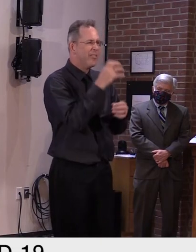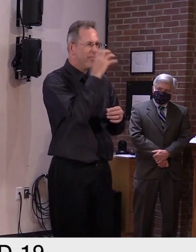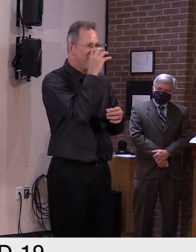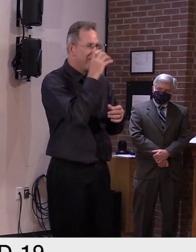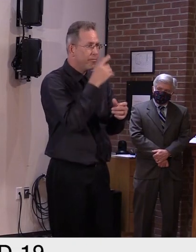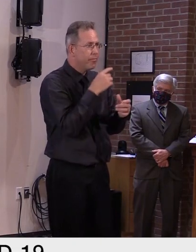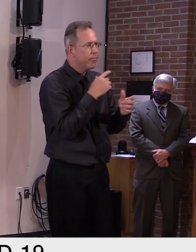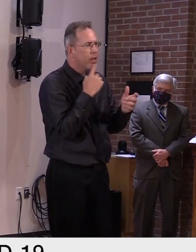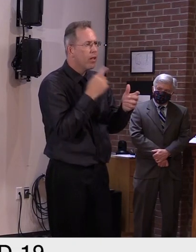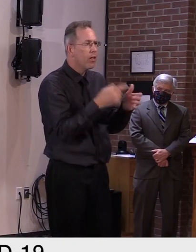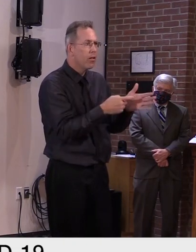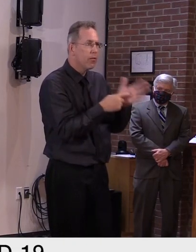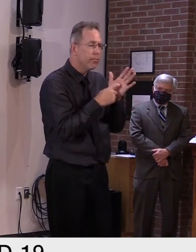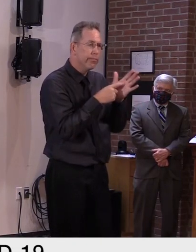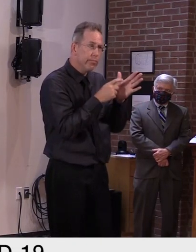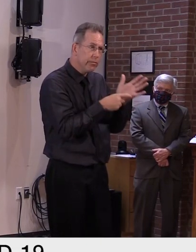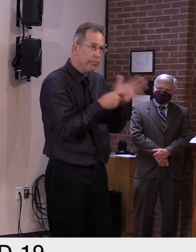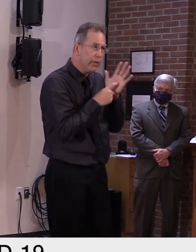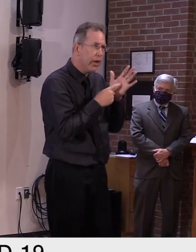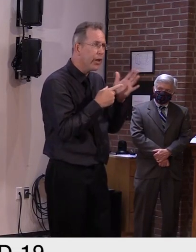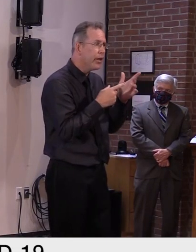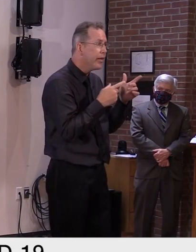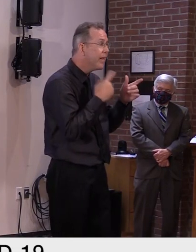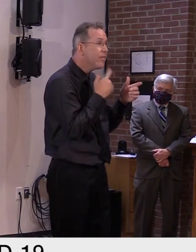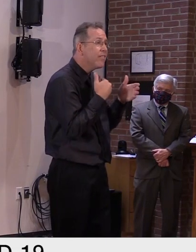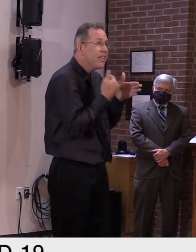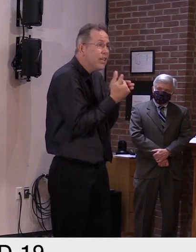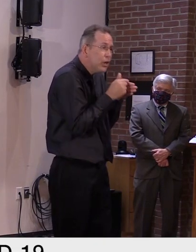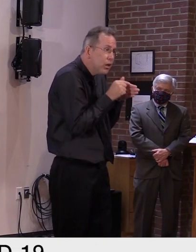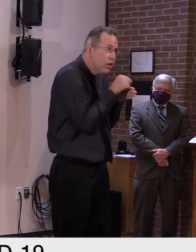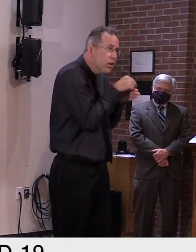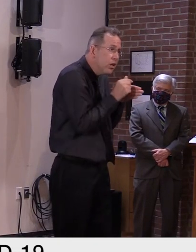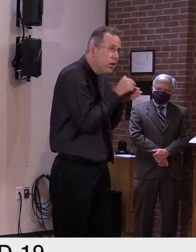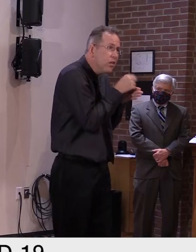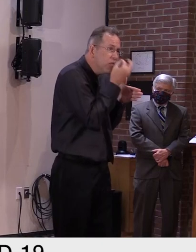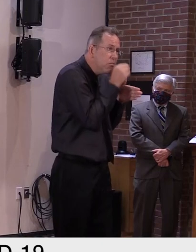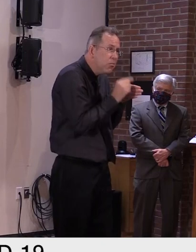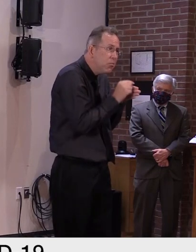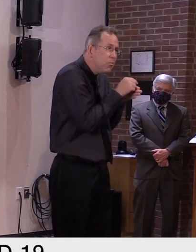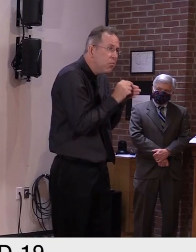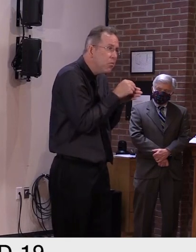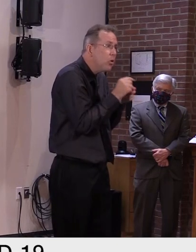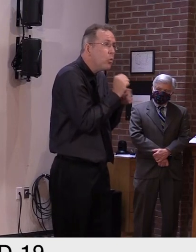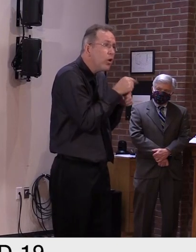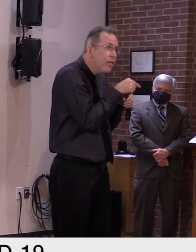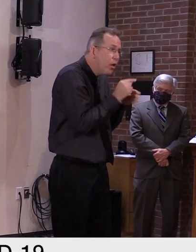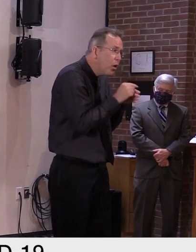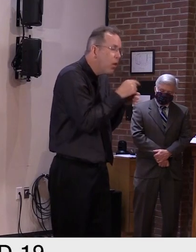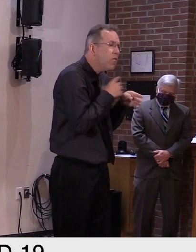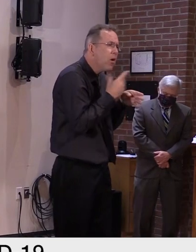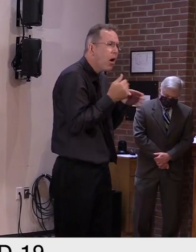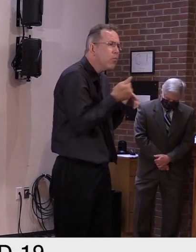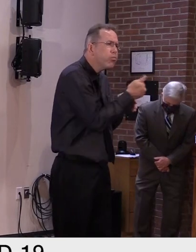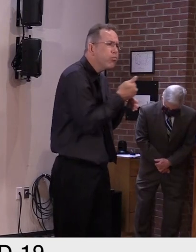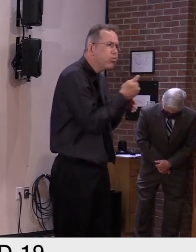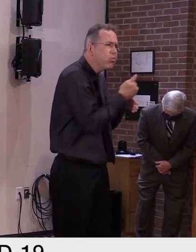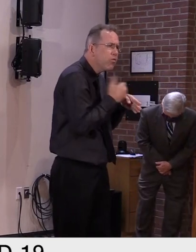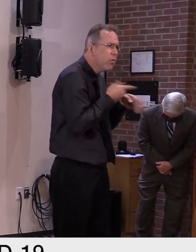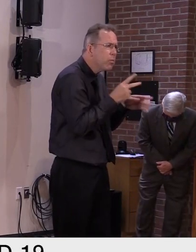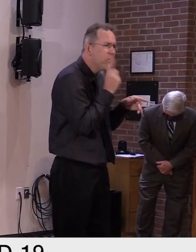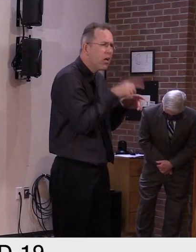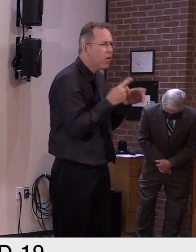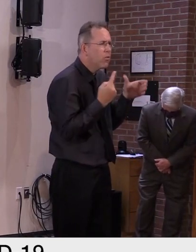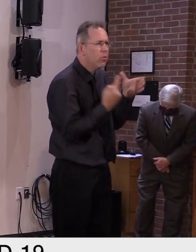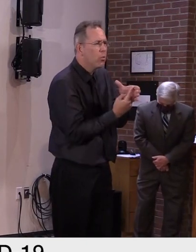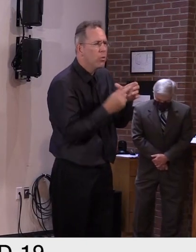okay. If you work in New Hampshire, you can continue to work without quarantining.